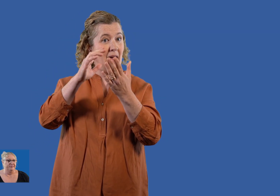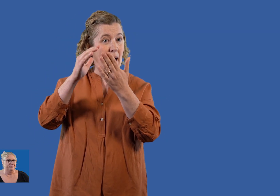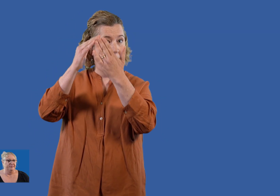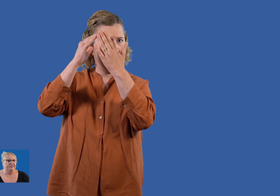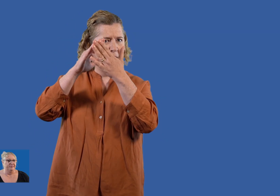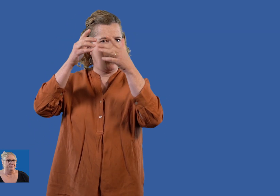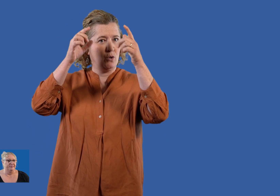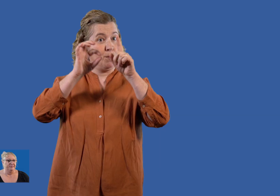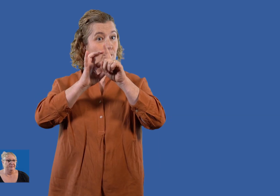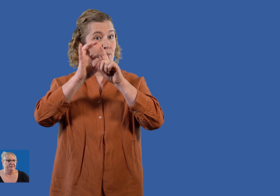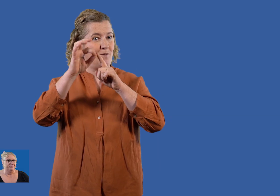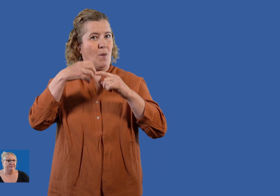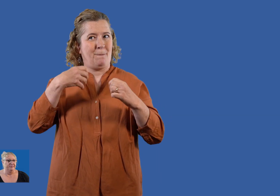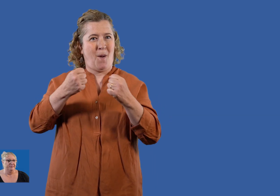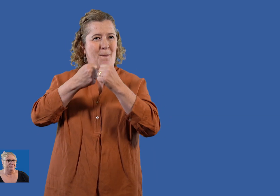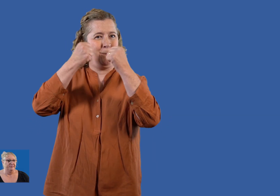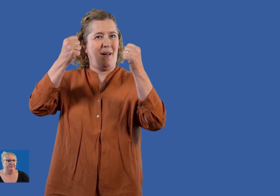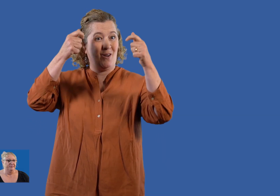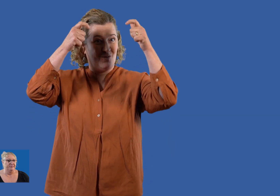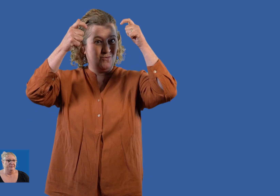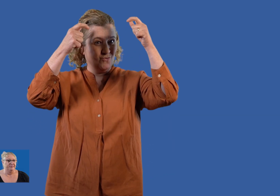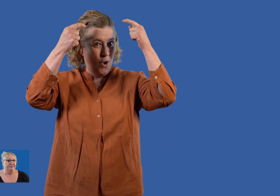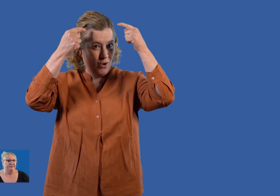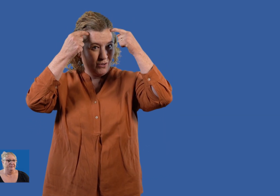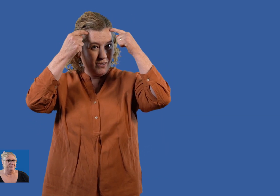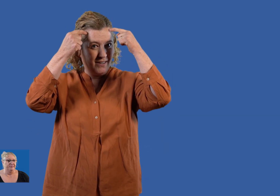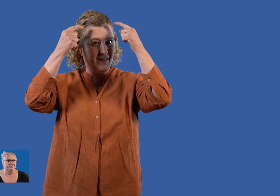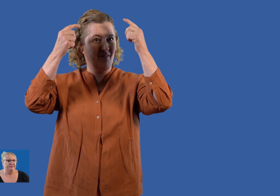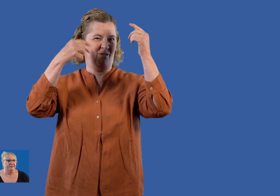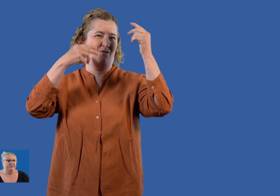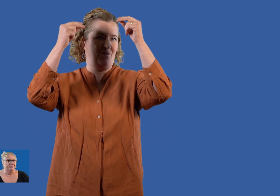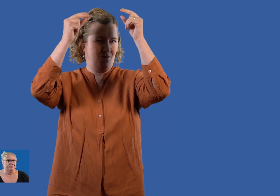about restoring the power balance.